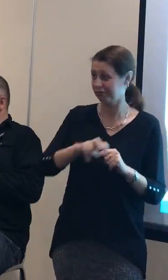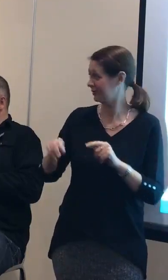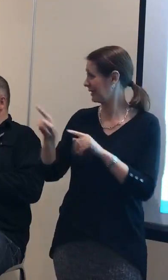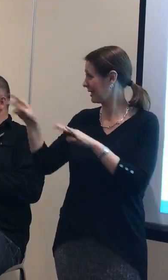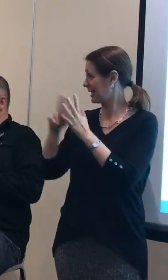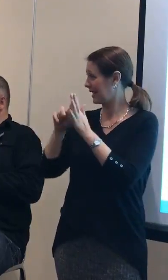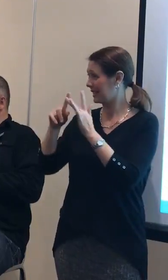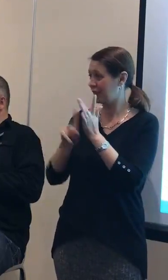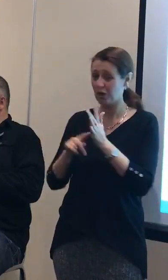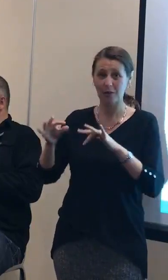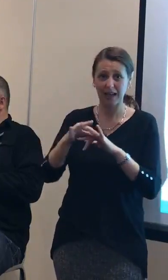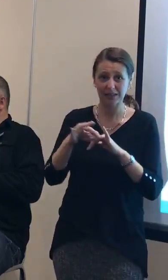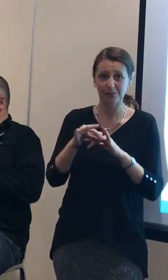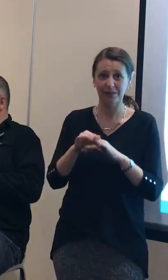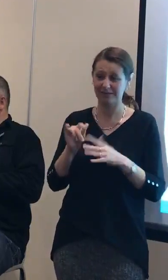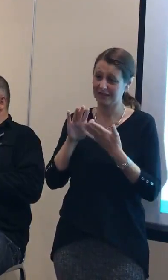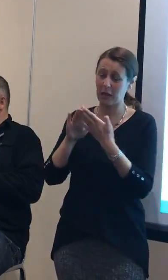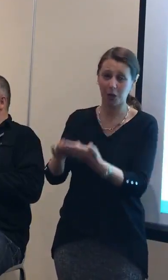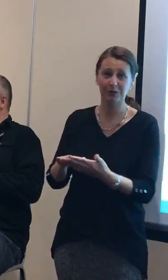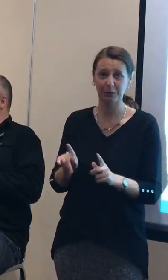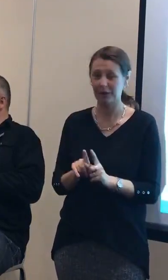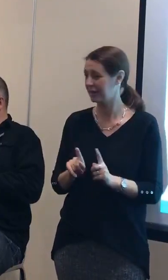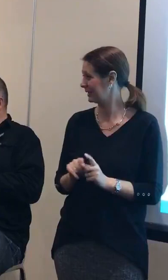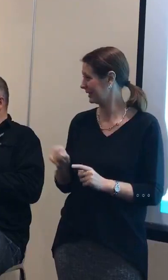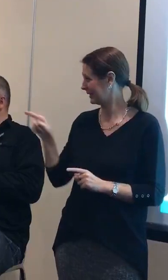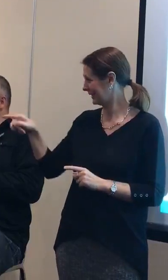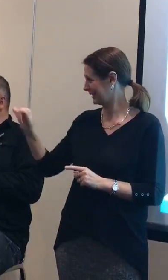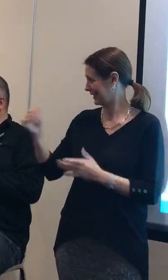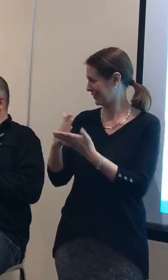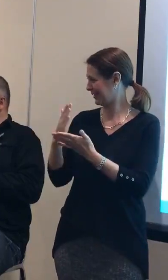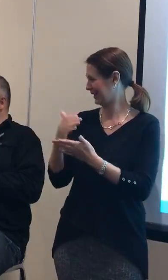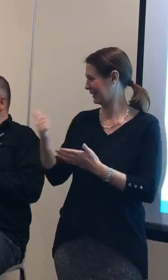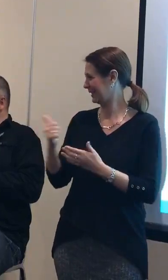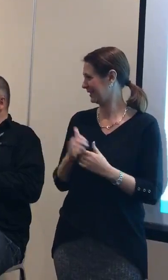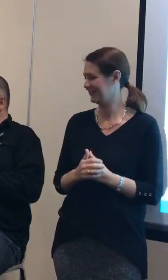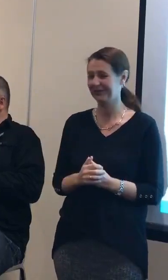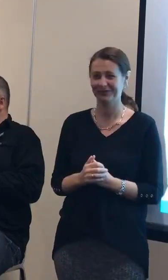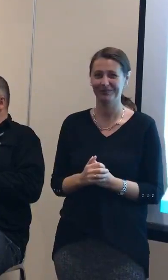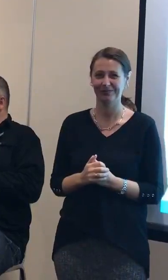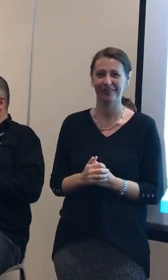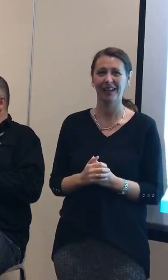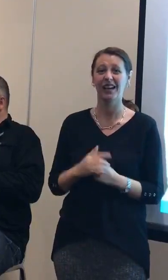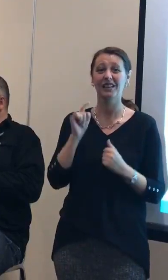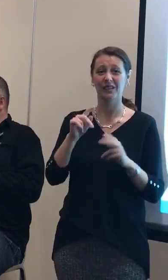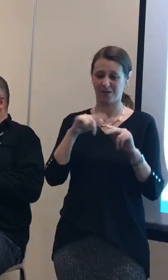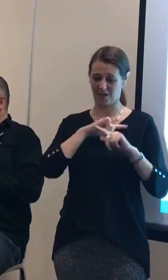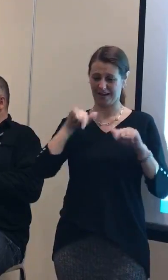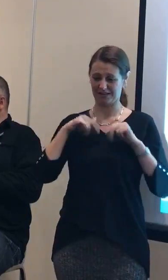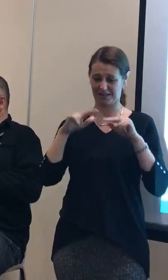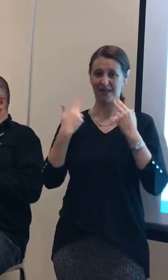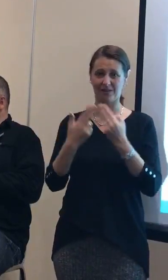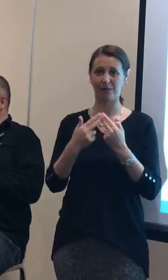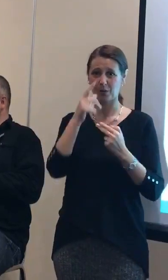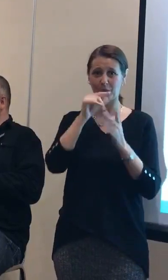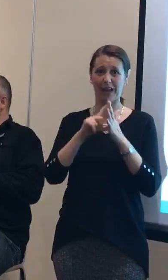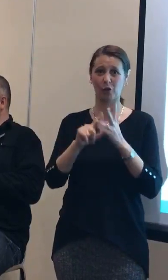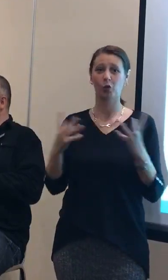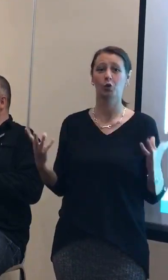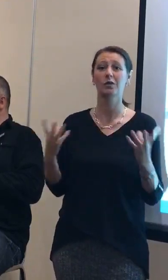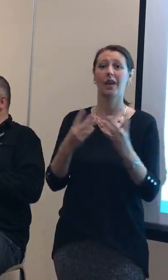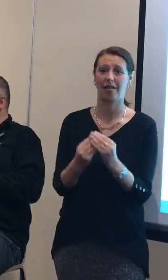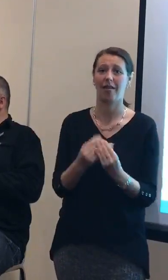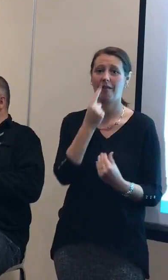my husband, he helps. Yes, she is really good. And so for us as a family, it's something we can do all